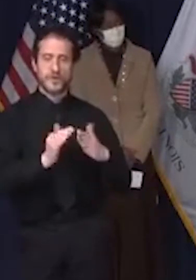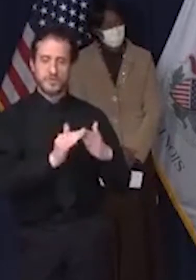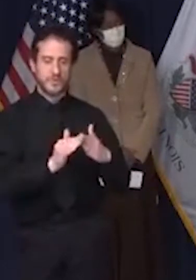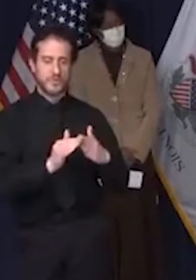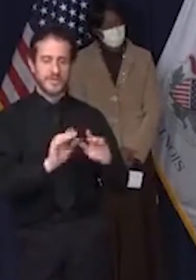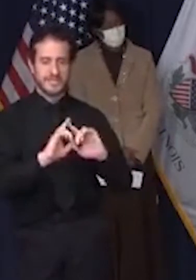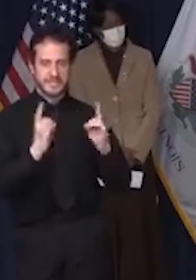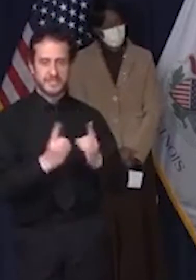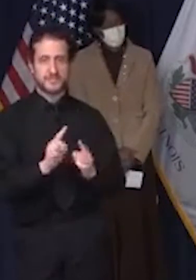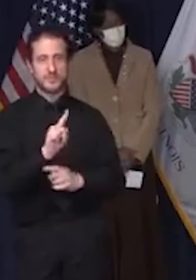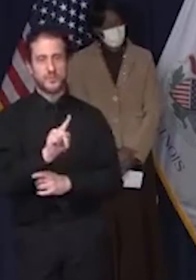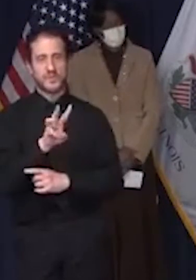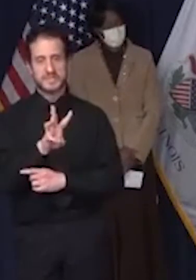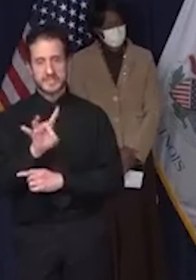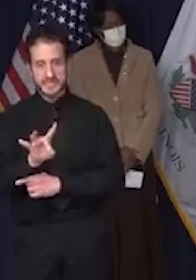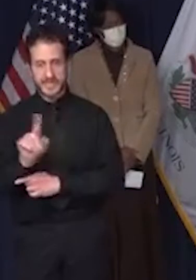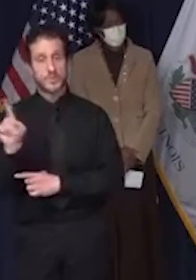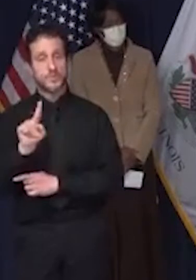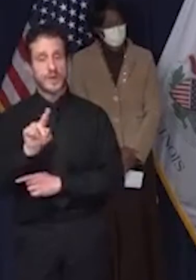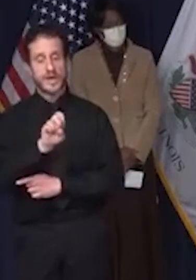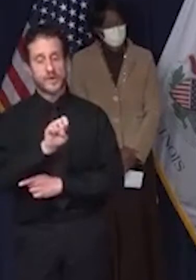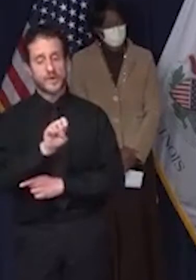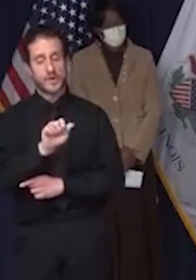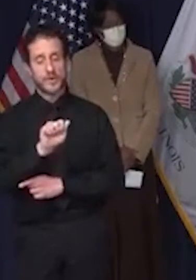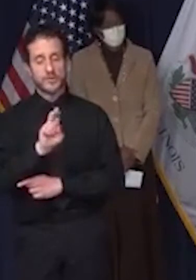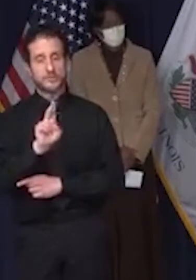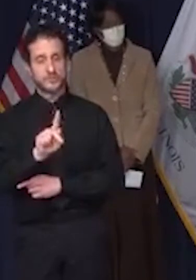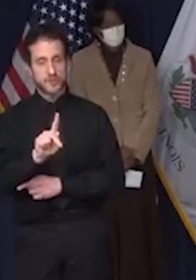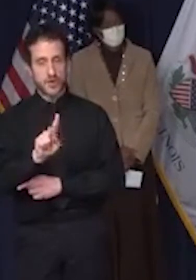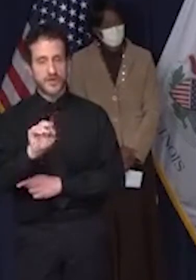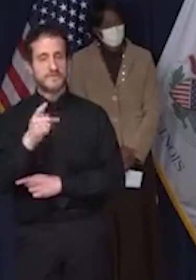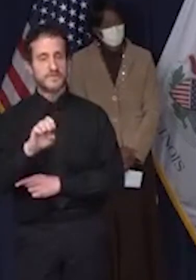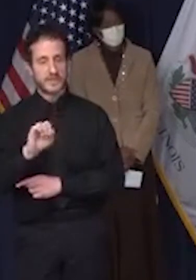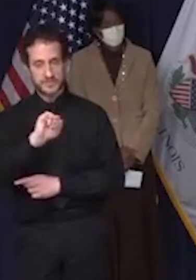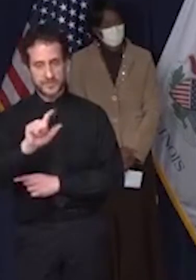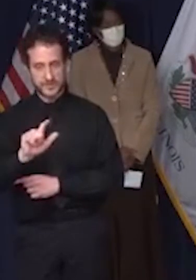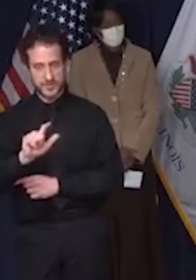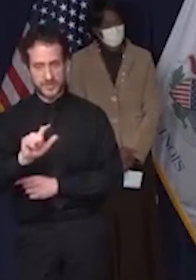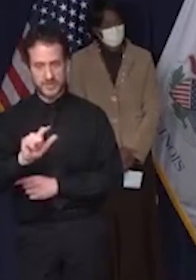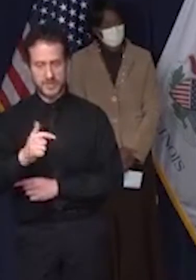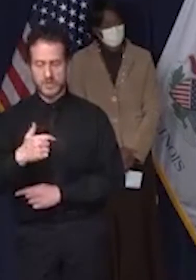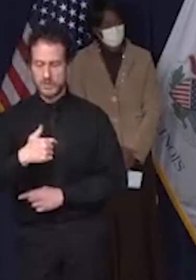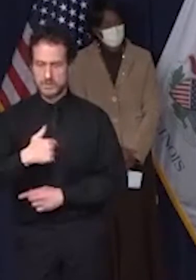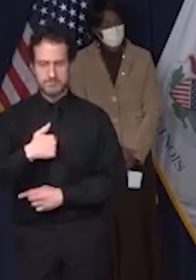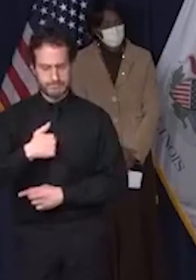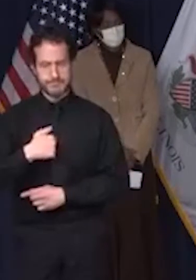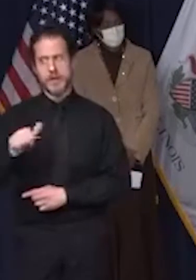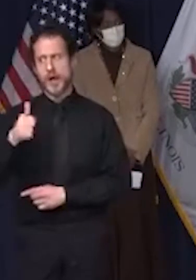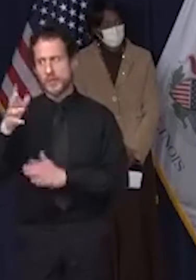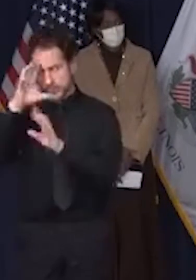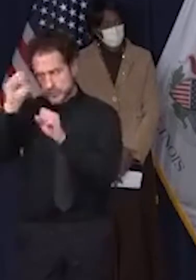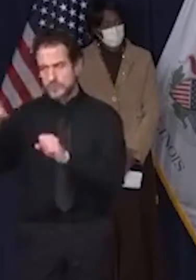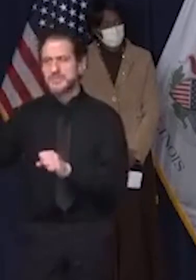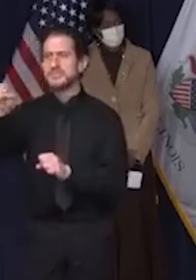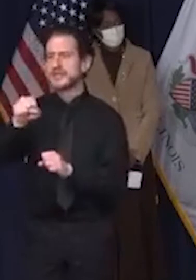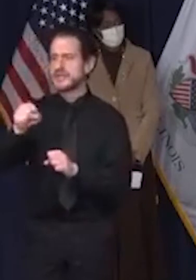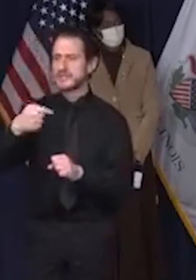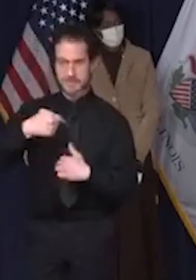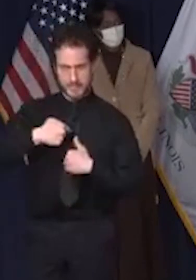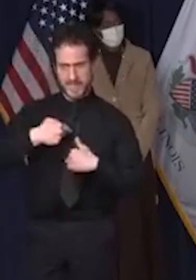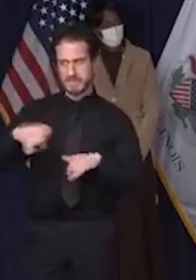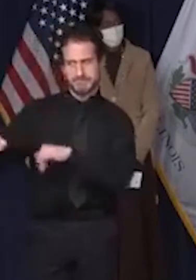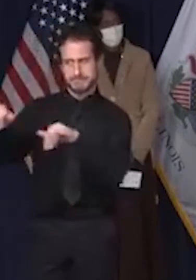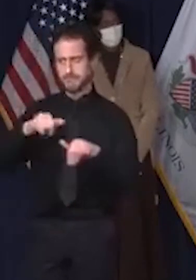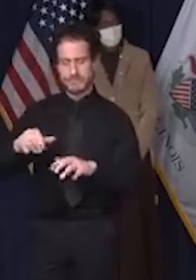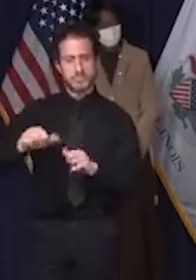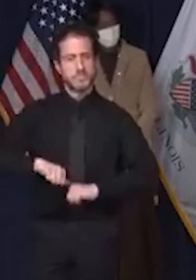District 168 in Sauk Village, Illinois. I am proud, like so many other superintendents, of each and every staff